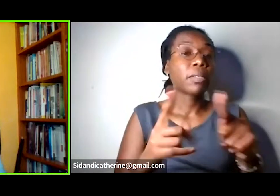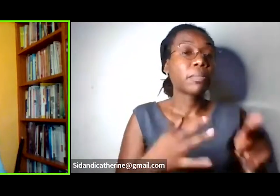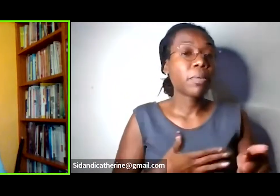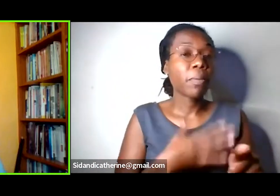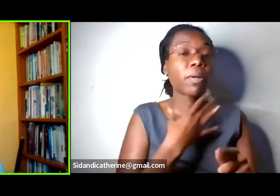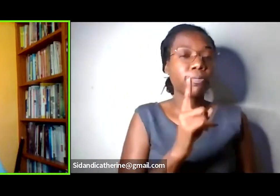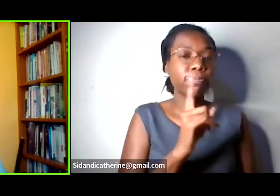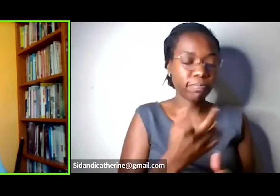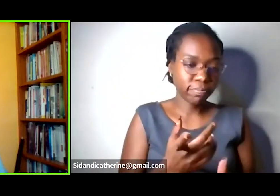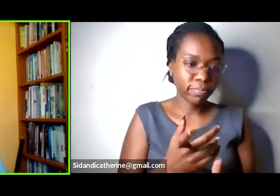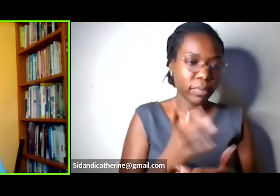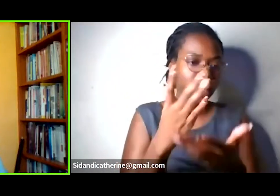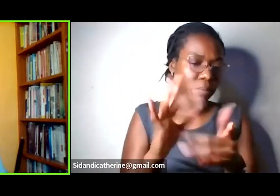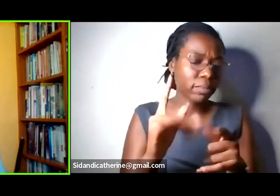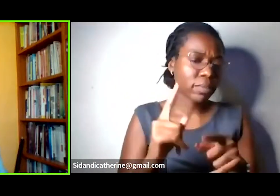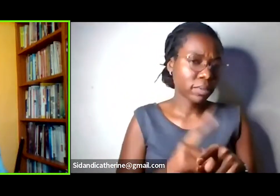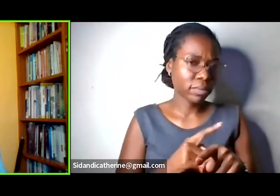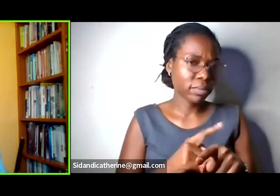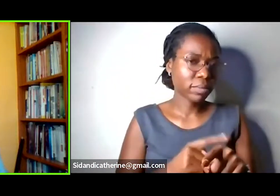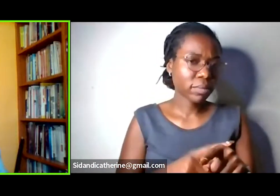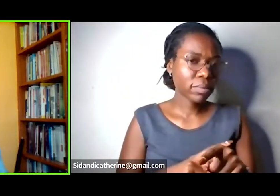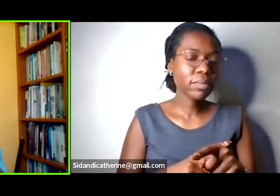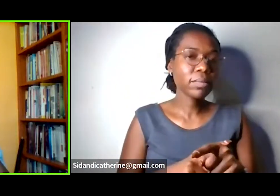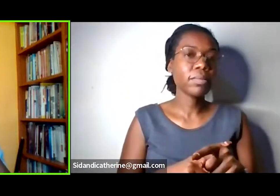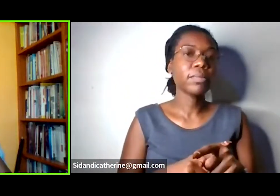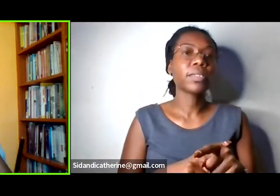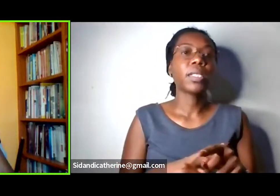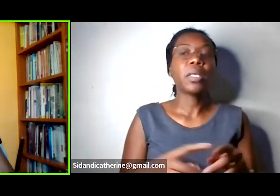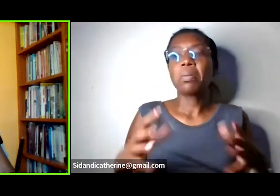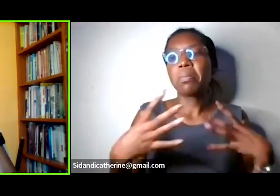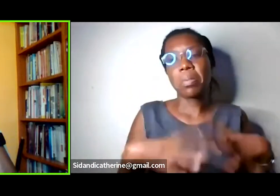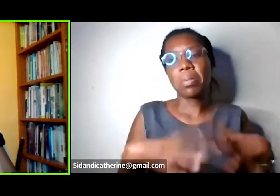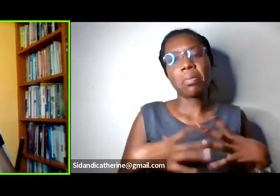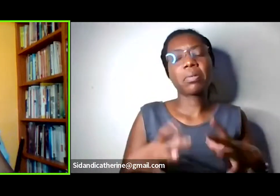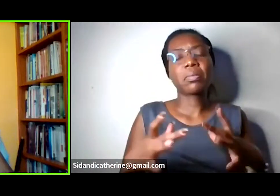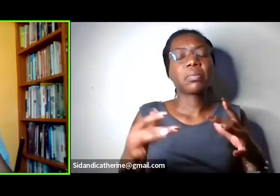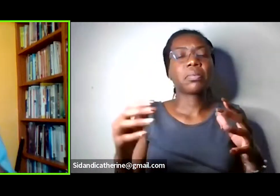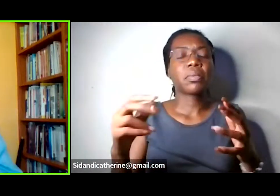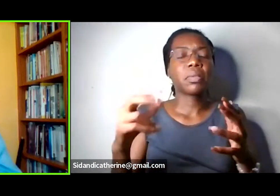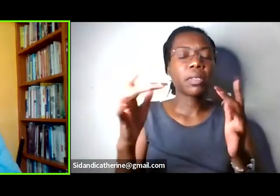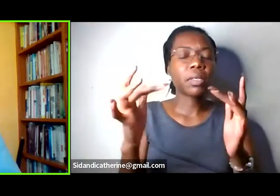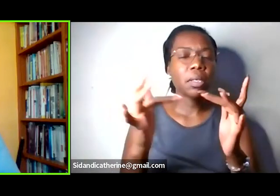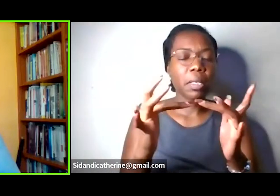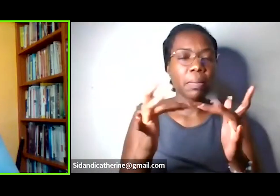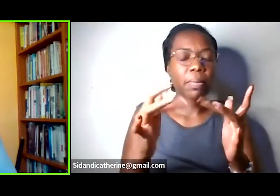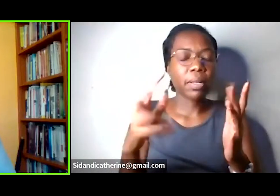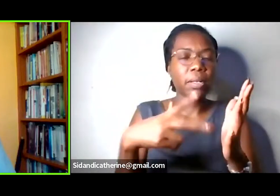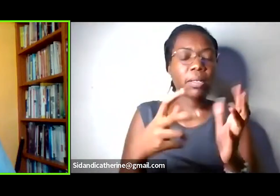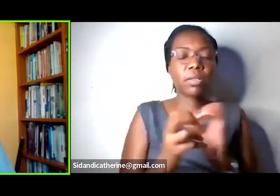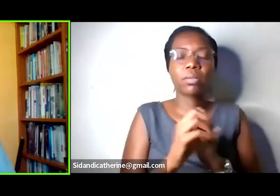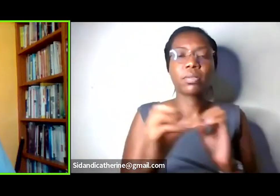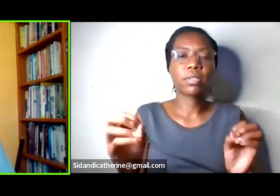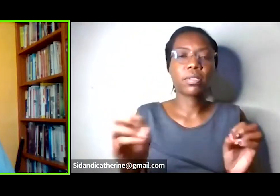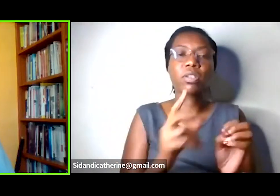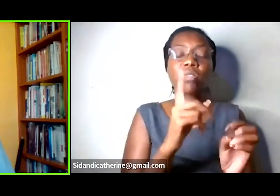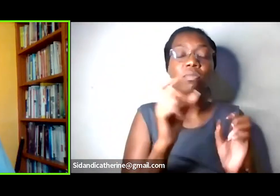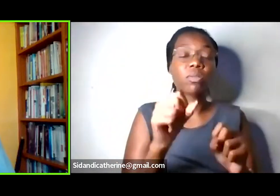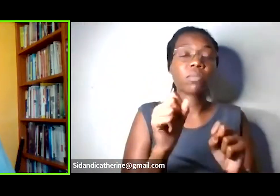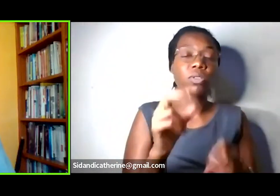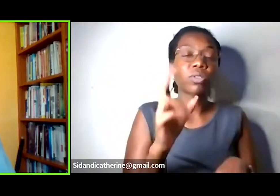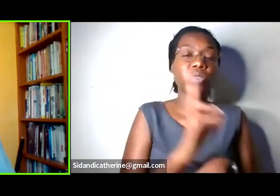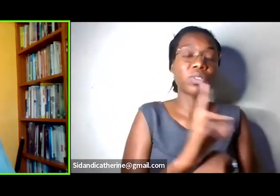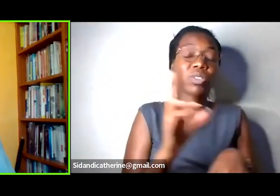school. Unaongea na watoto wa grade 6. It's a different conversation. Unaongea na watoto wa grade 3. It's a